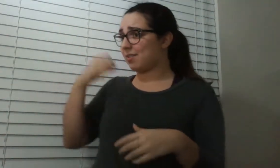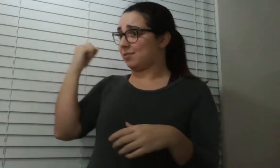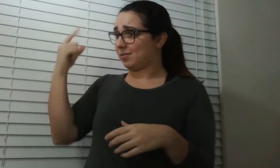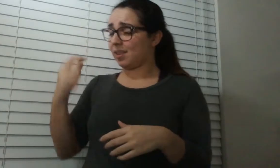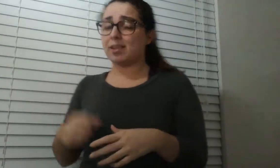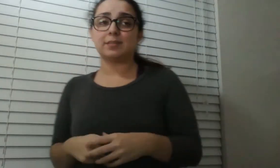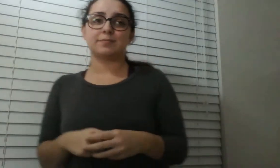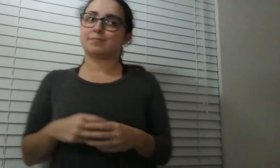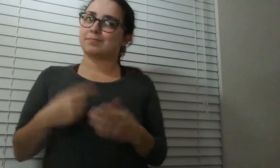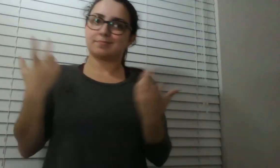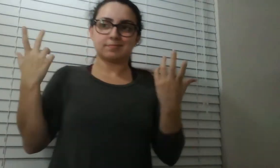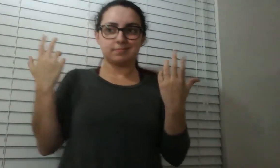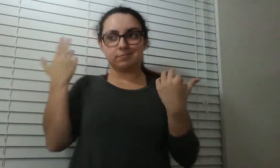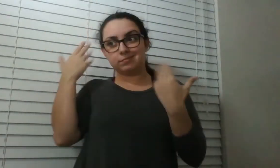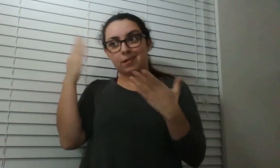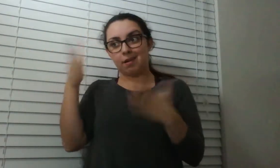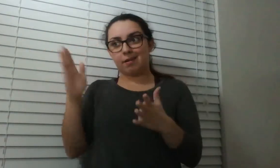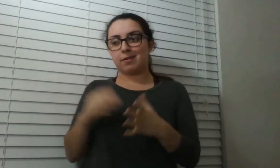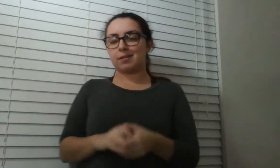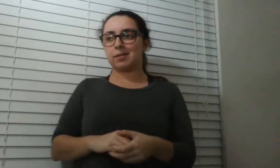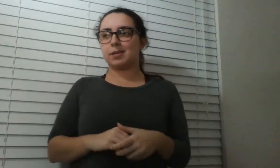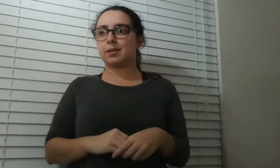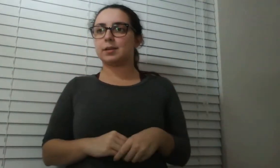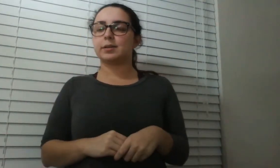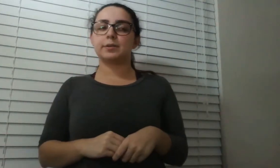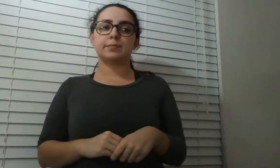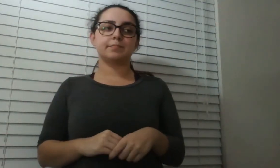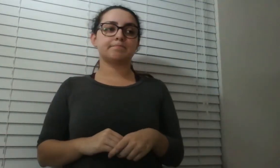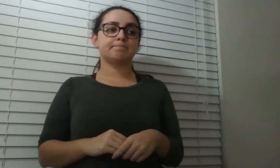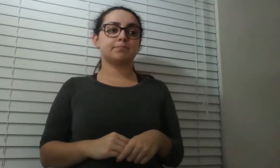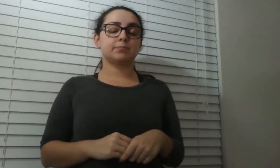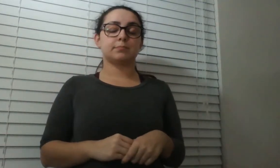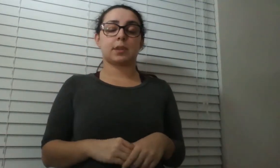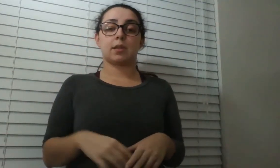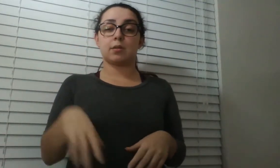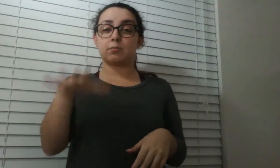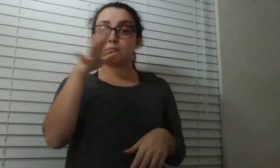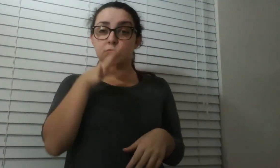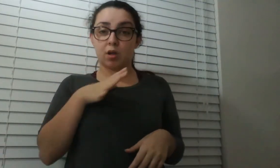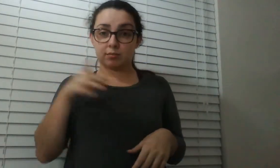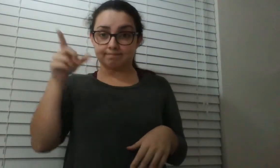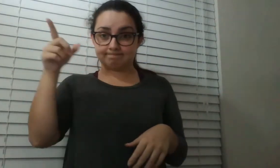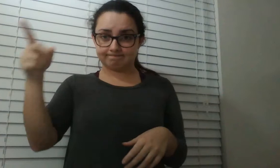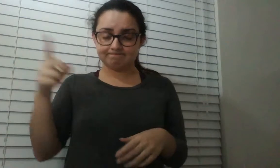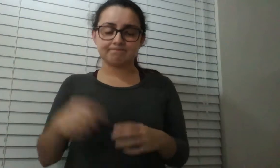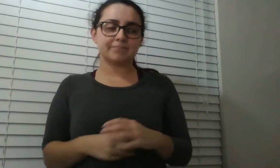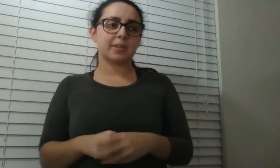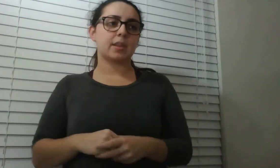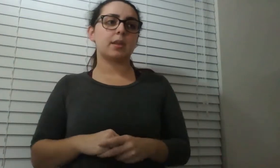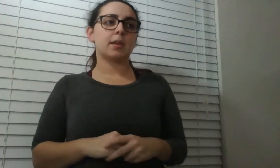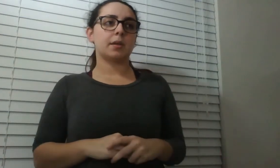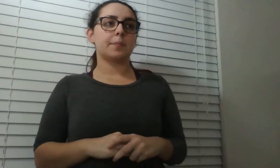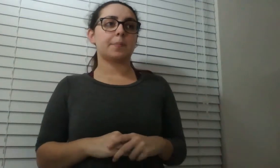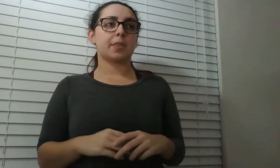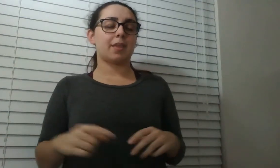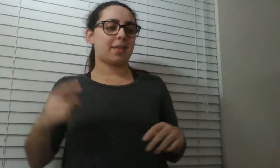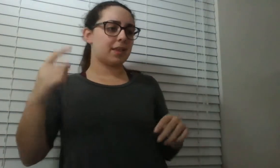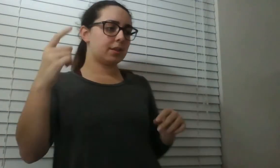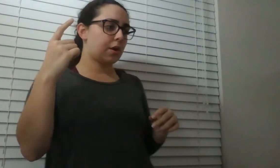Oh, how I wish we'd left it there. You know, the thing about objects is that, like, you can't really experience them unless you touch them